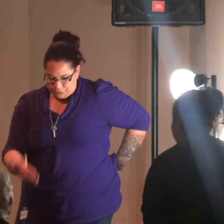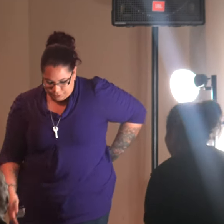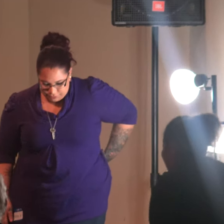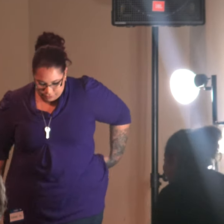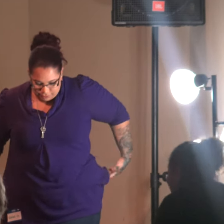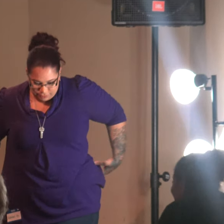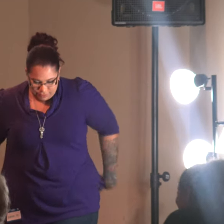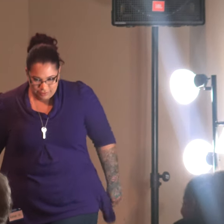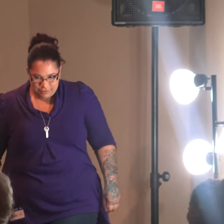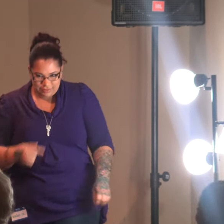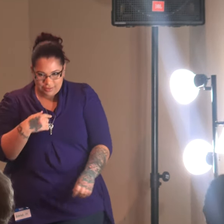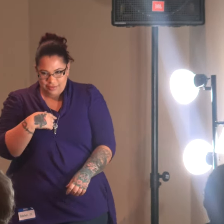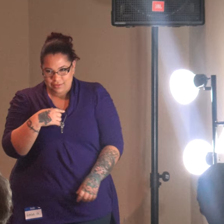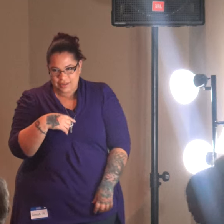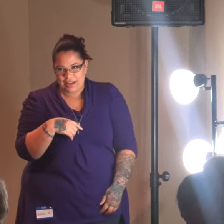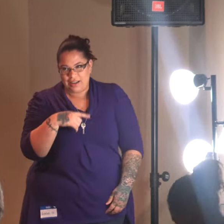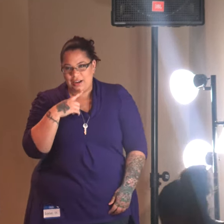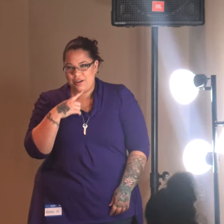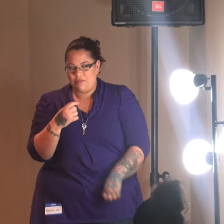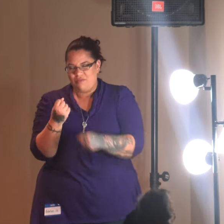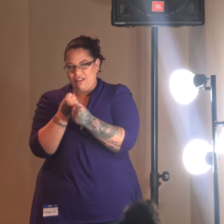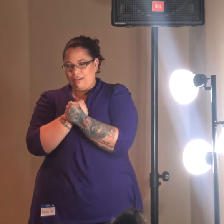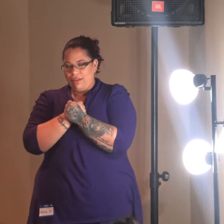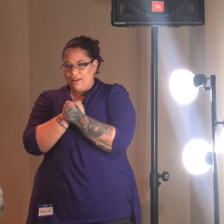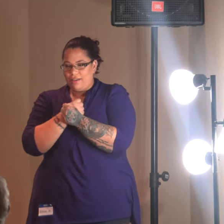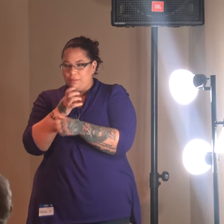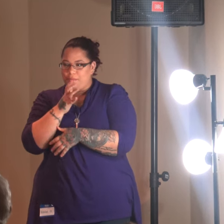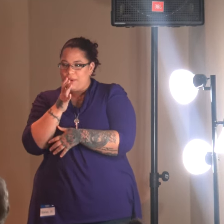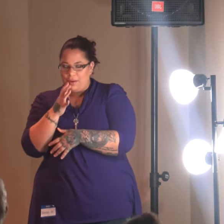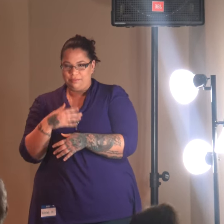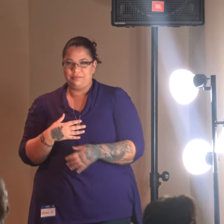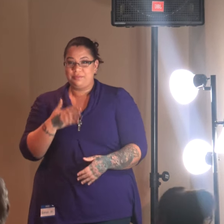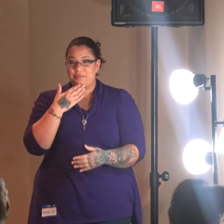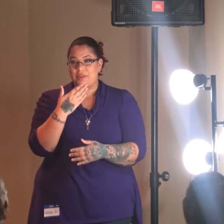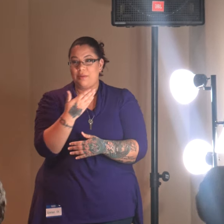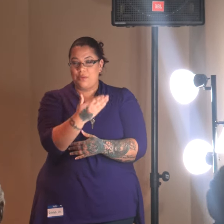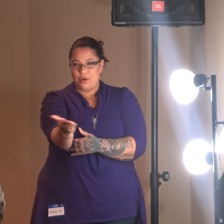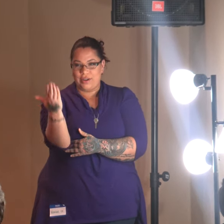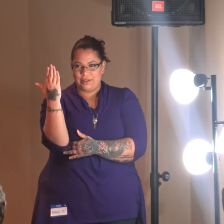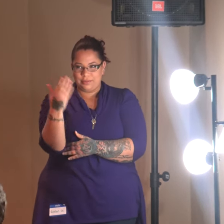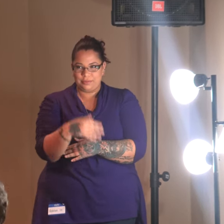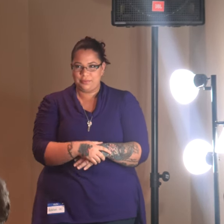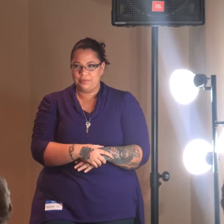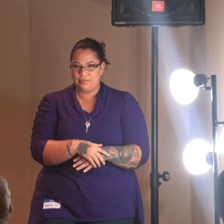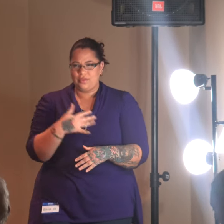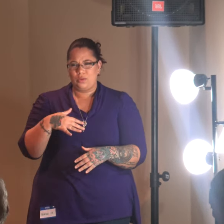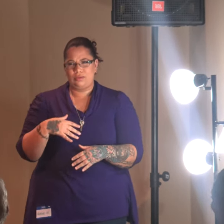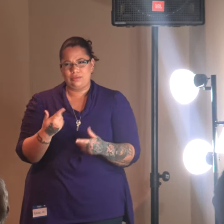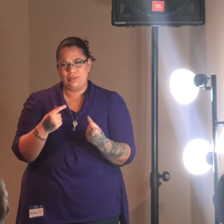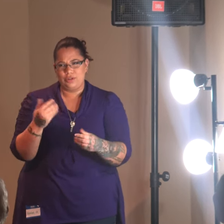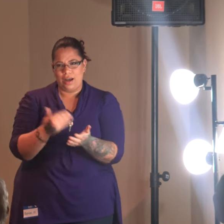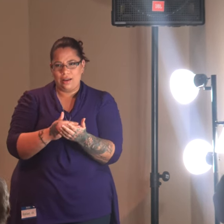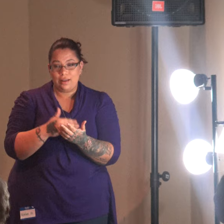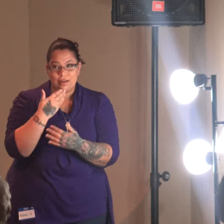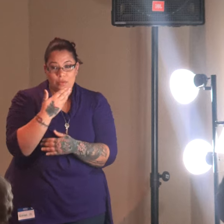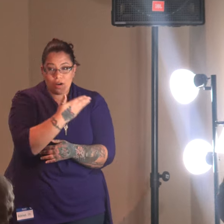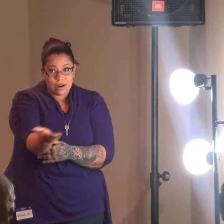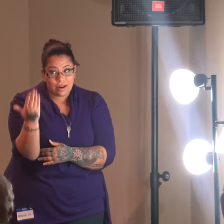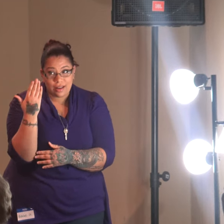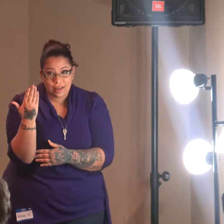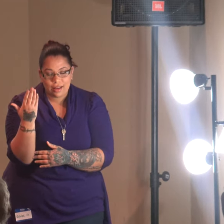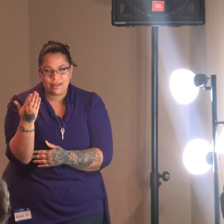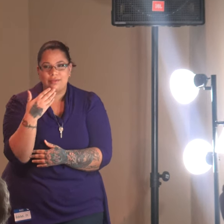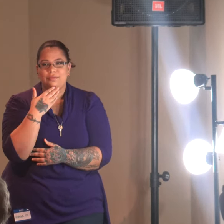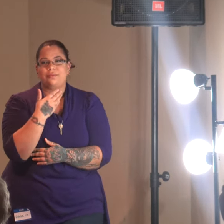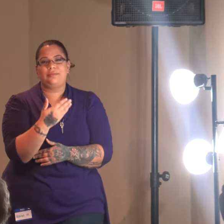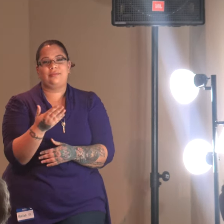I do love mothering those two girls. Good morning. Good morning. Ooh, let's try that again. Good morning.